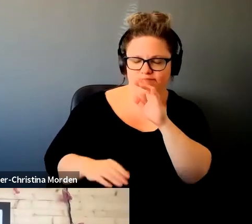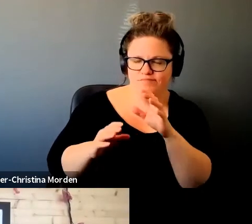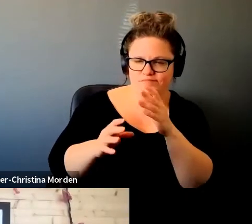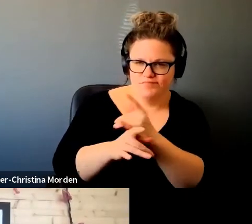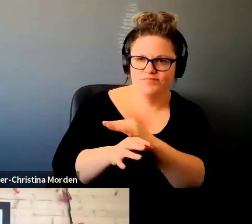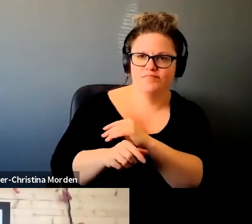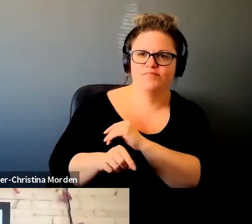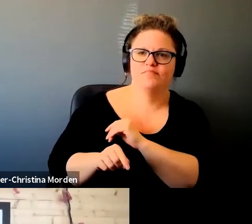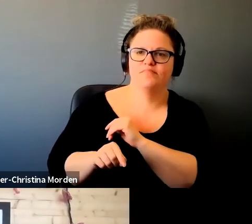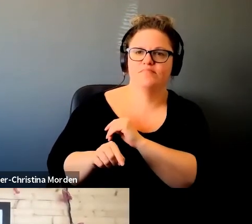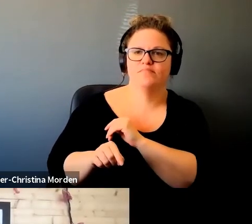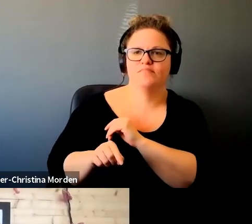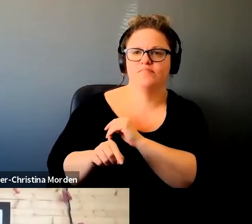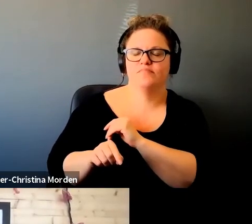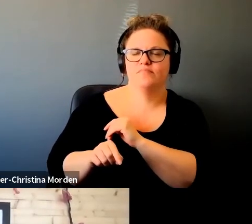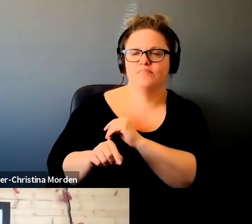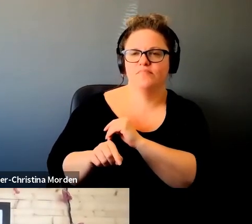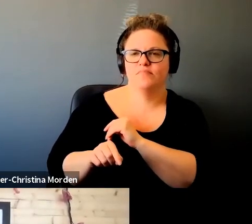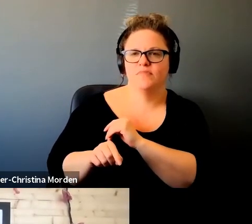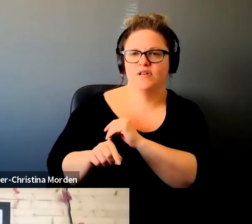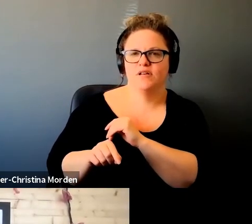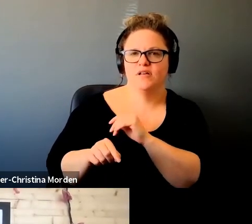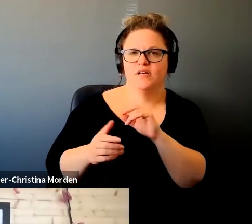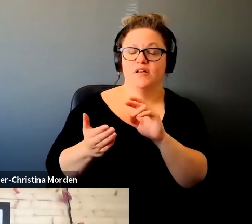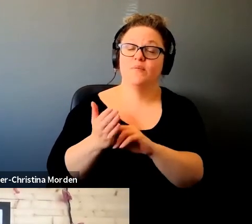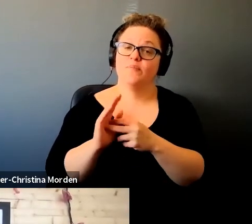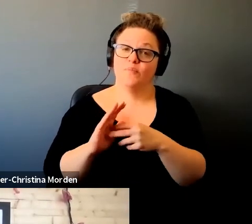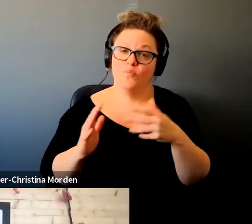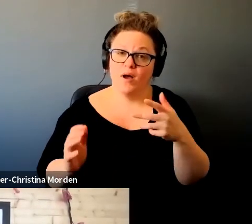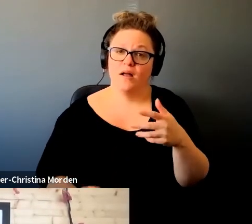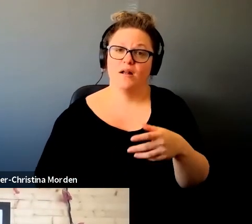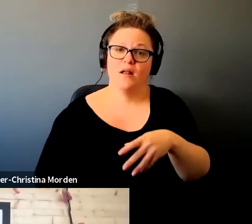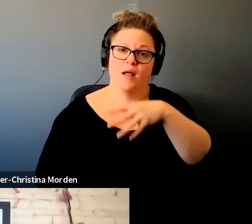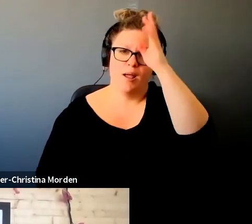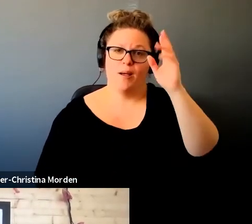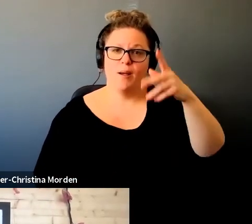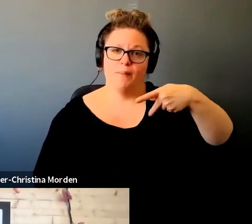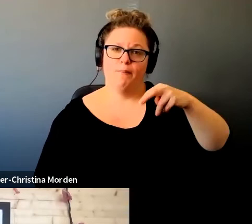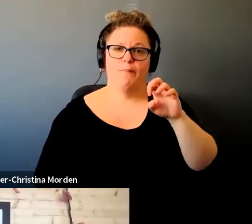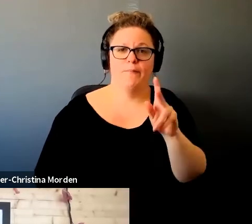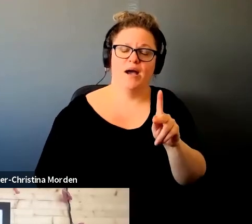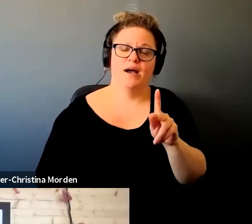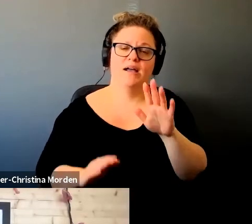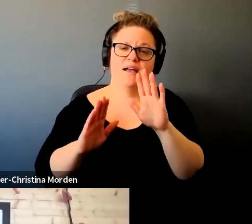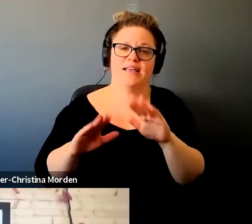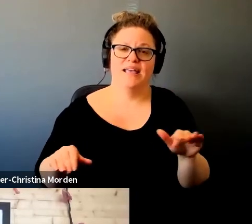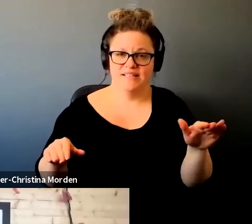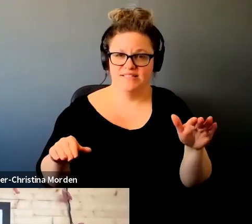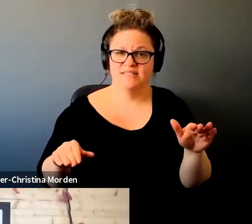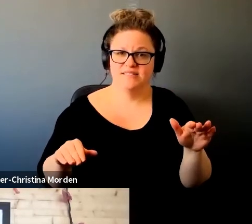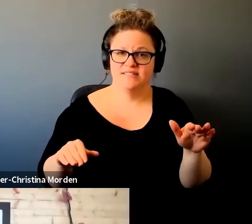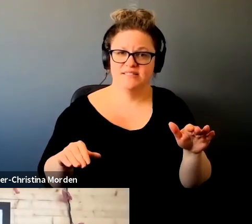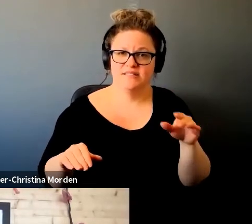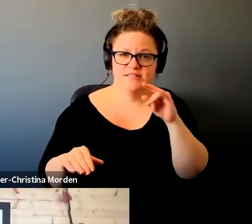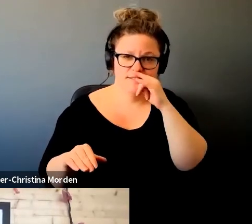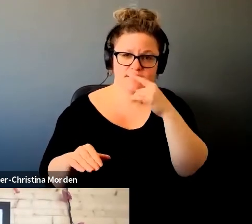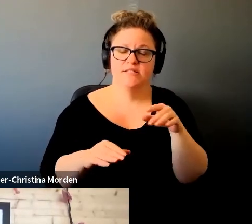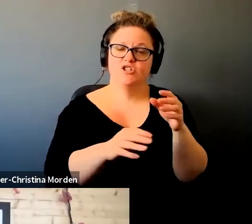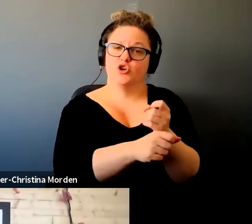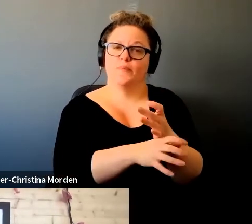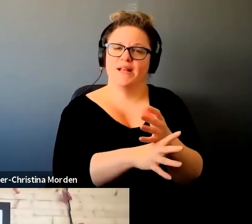Punker. And it was punk kids in Germany in like